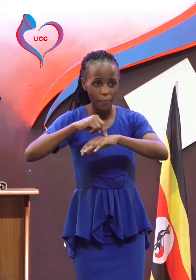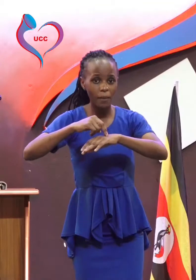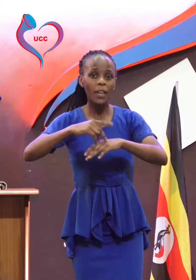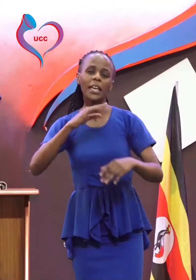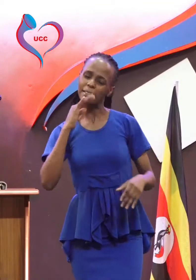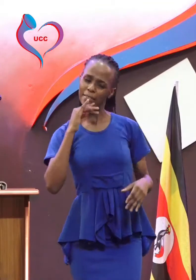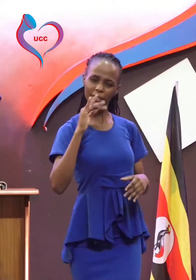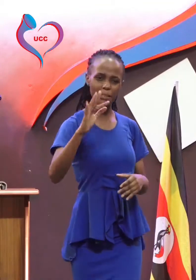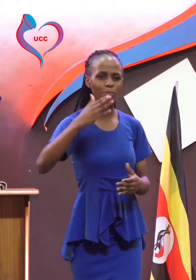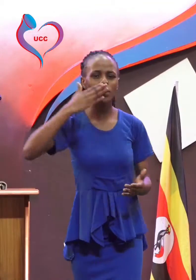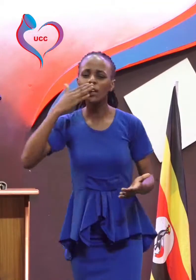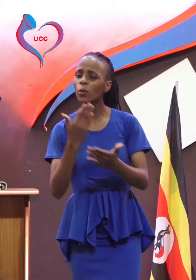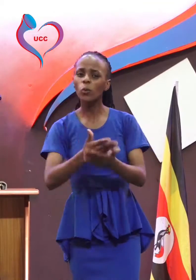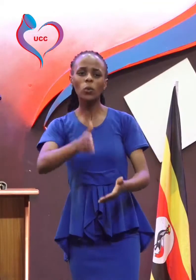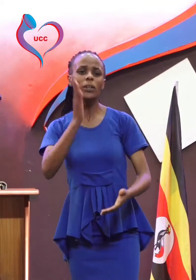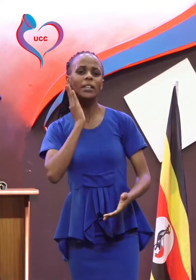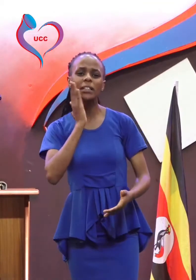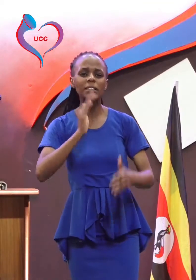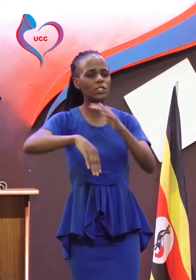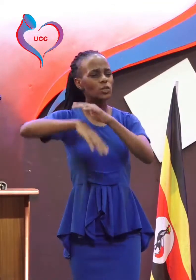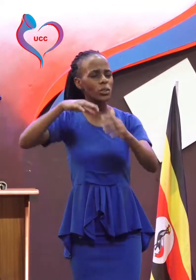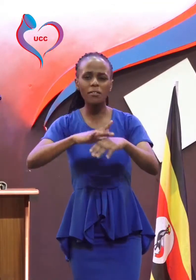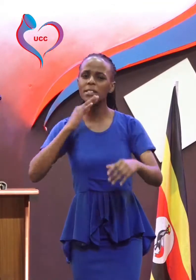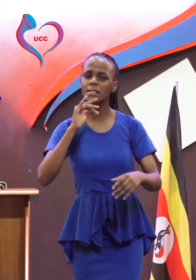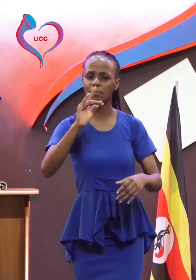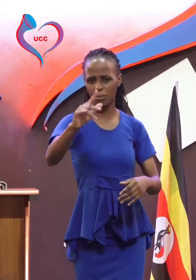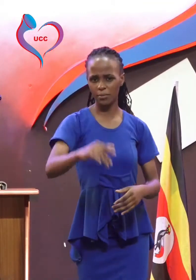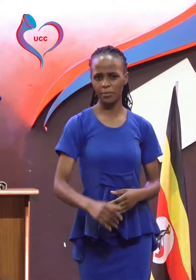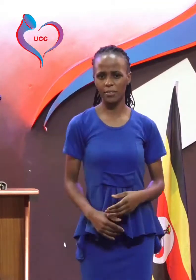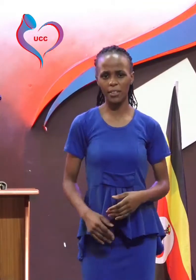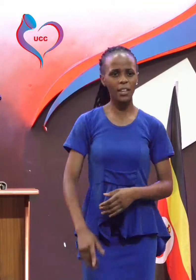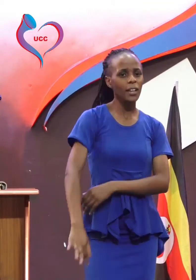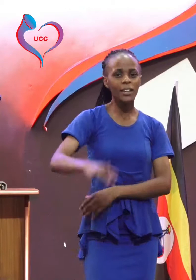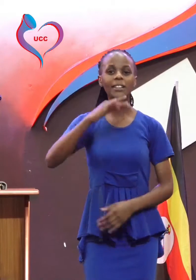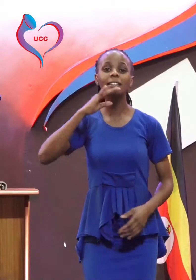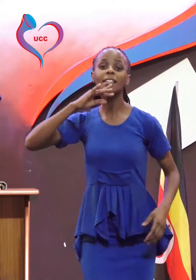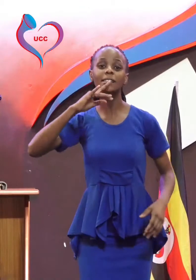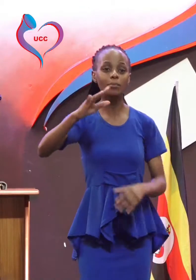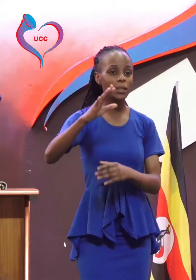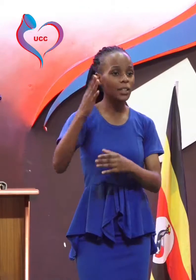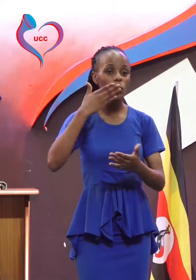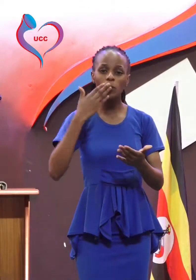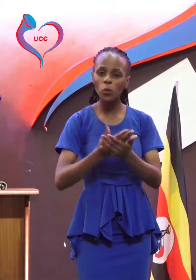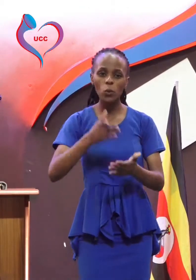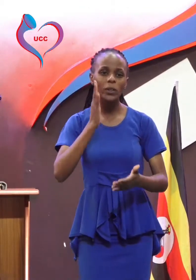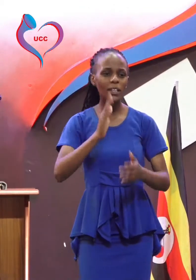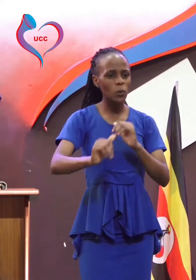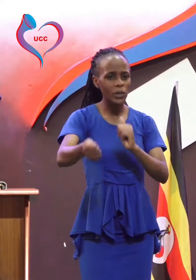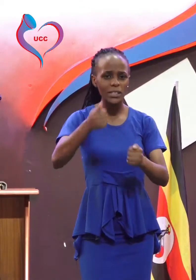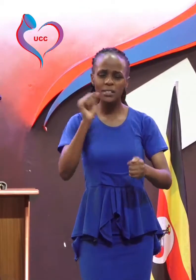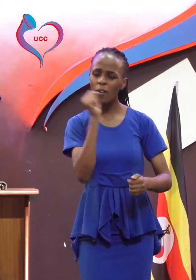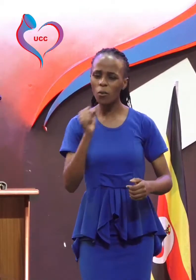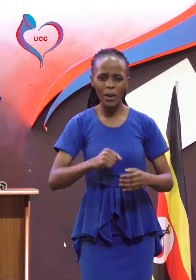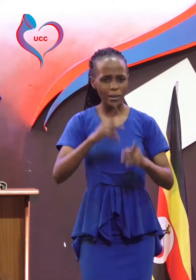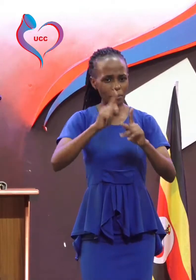where you are, they speak good English which you did not speak in your infancy. They